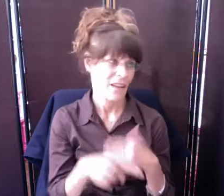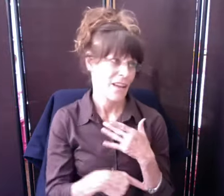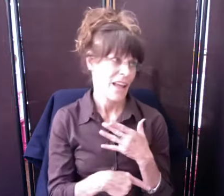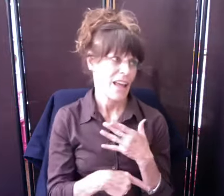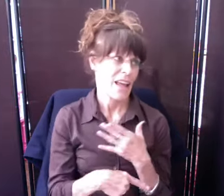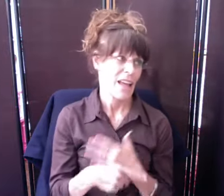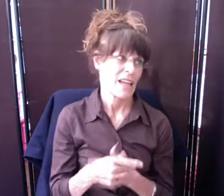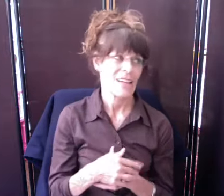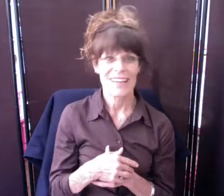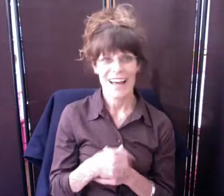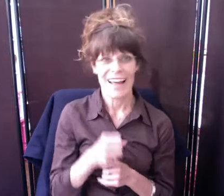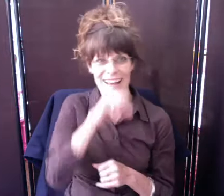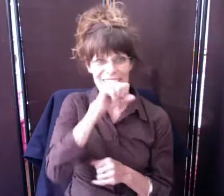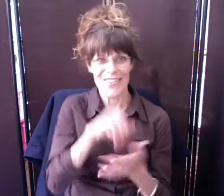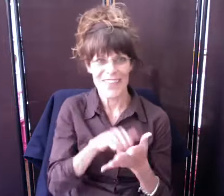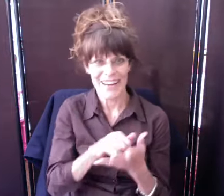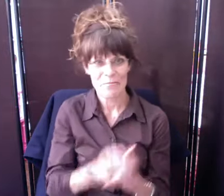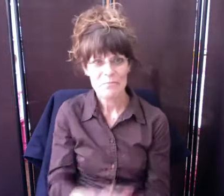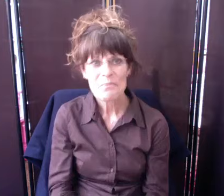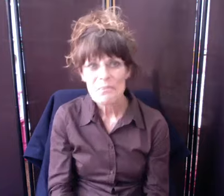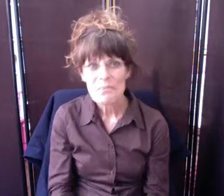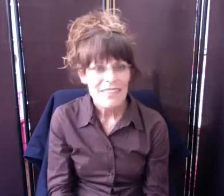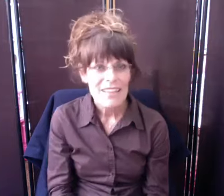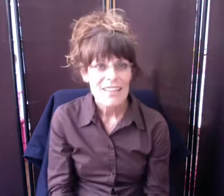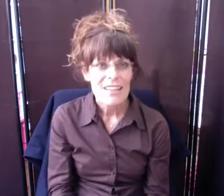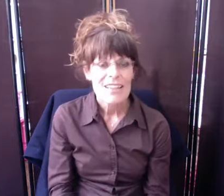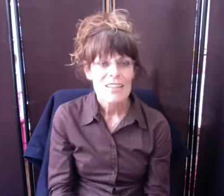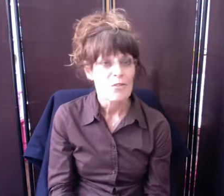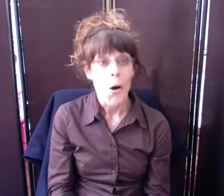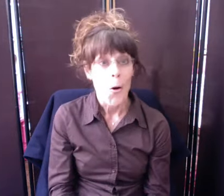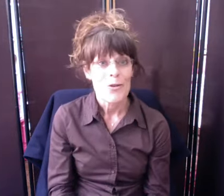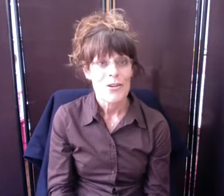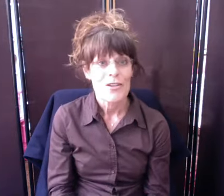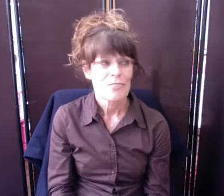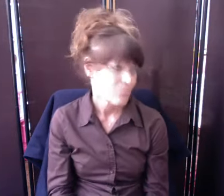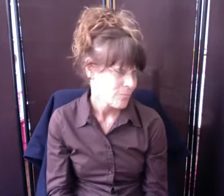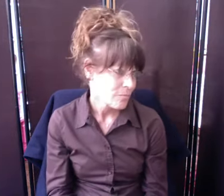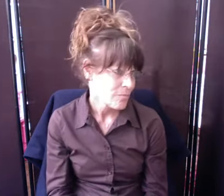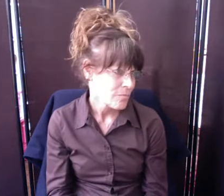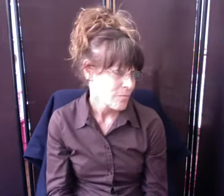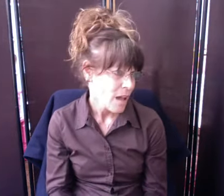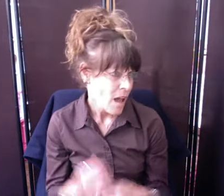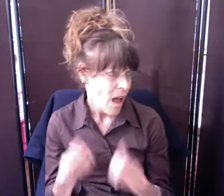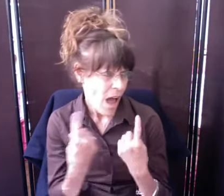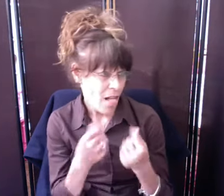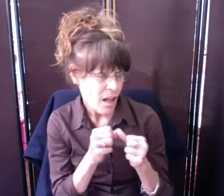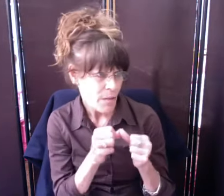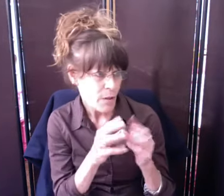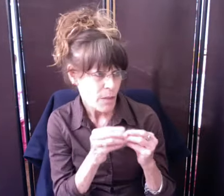don't work a program. So she said, how long have you been going to meetings? And I said, 19 years. And